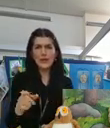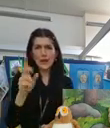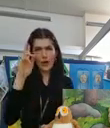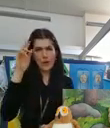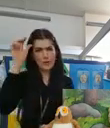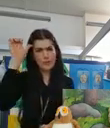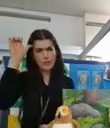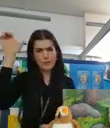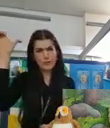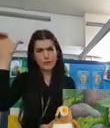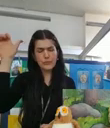know?"